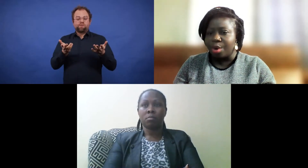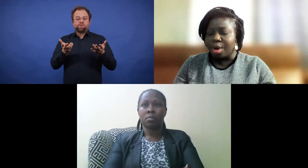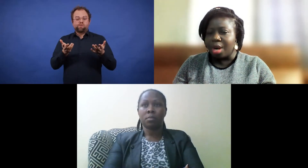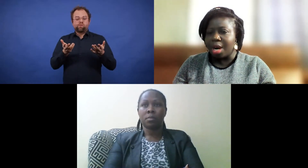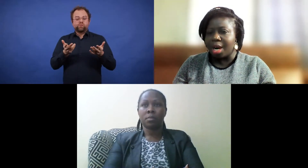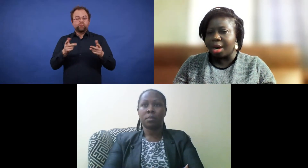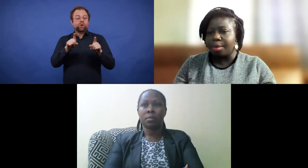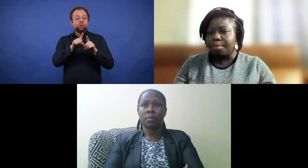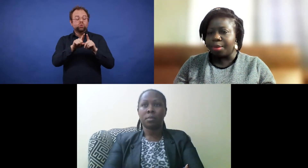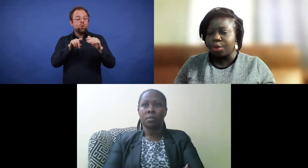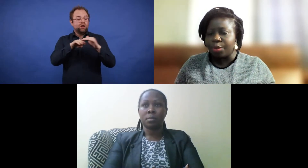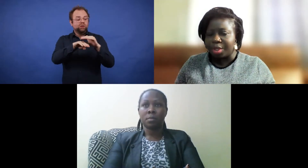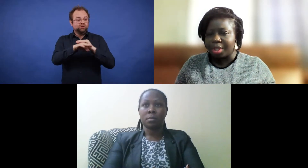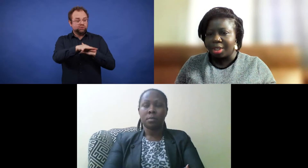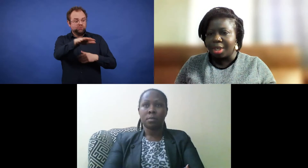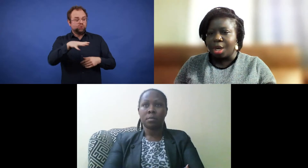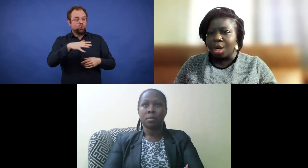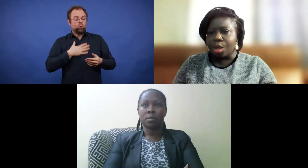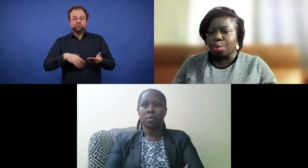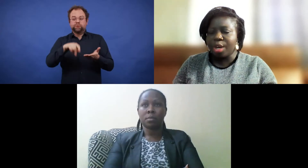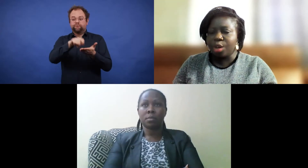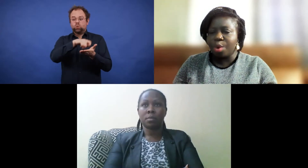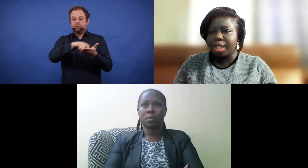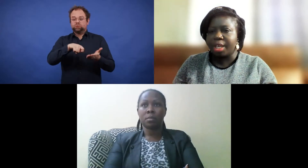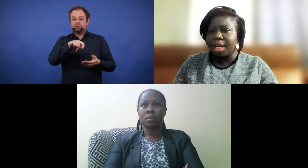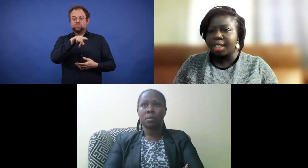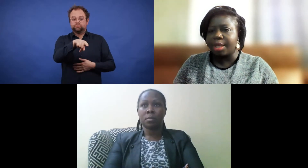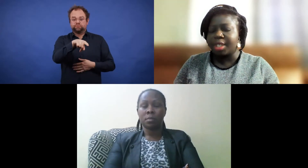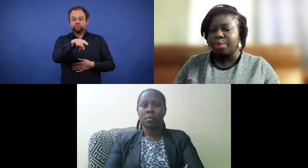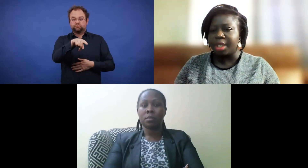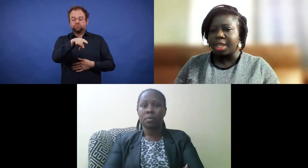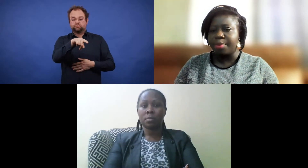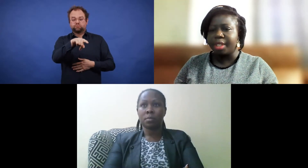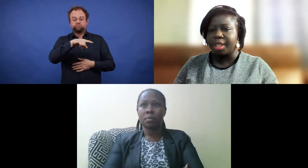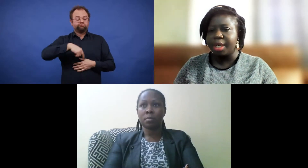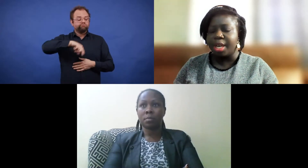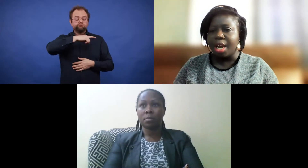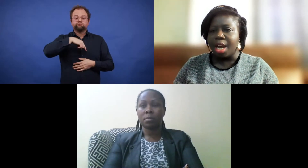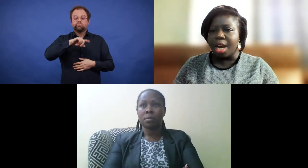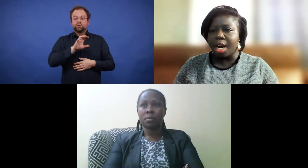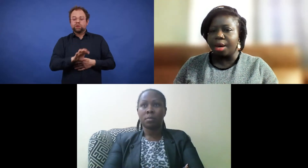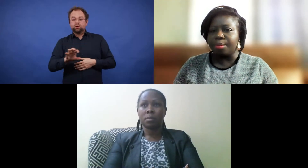queue to vote. So when you walk in as a person with disability,